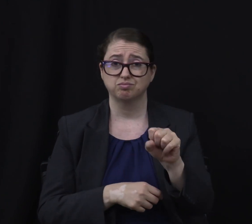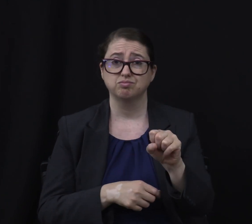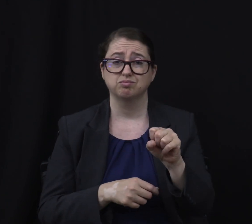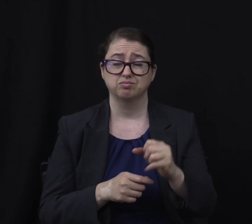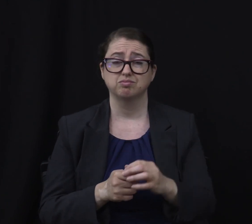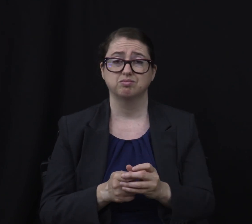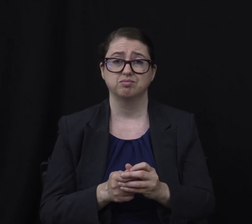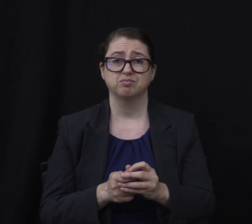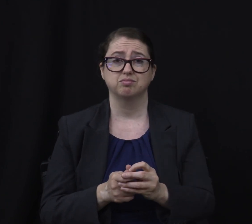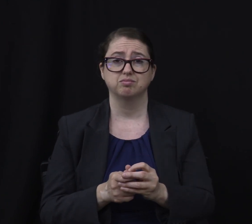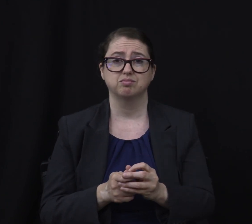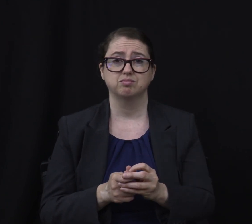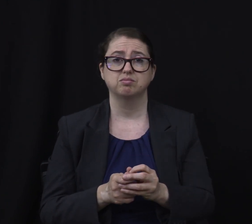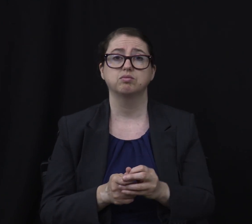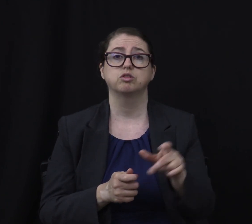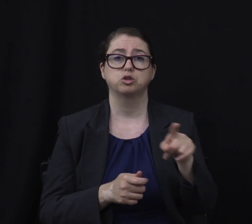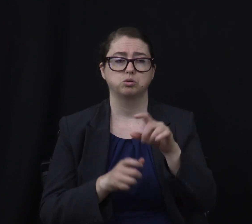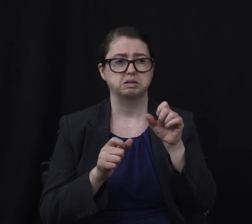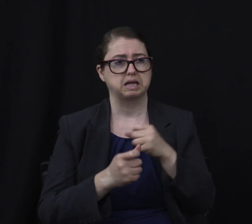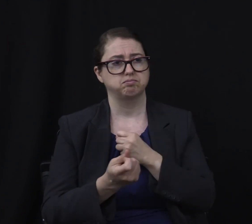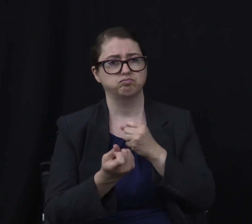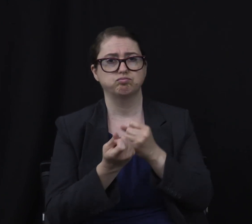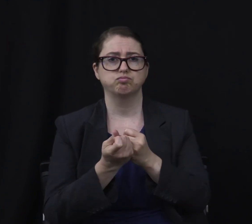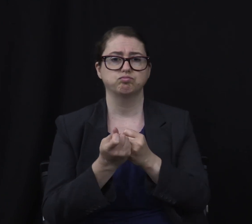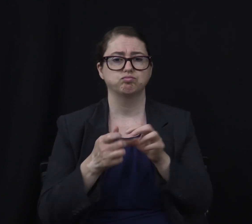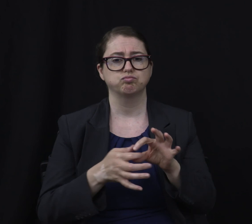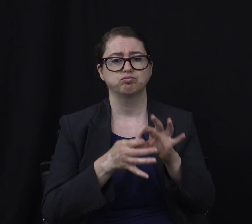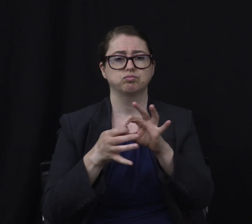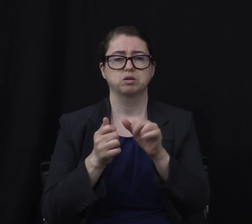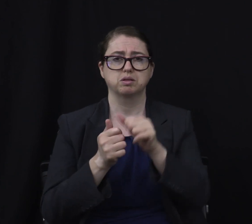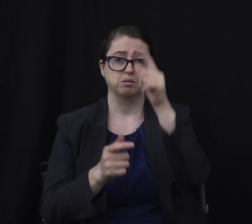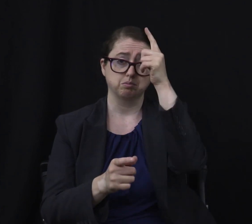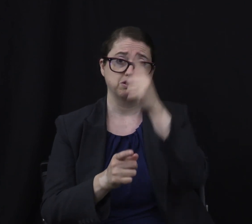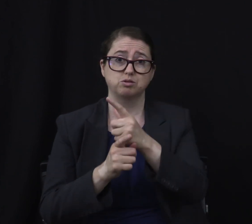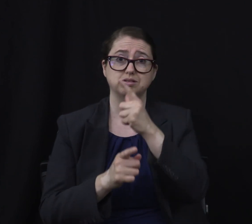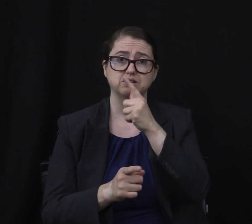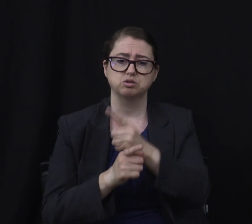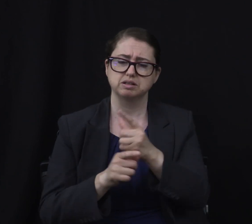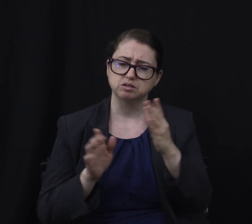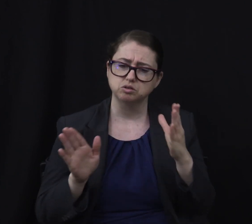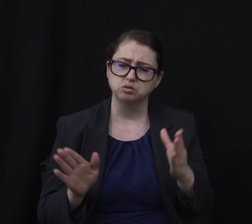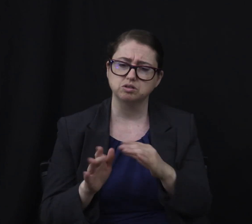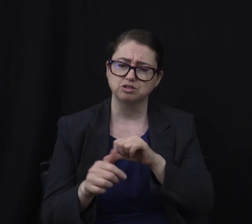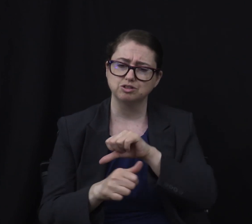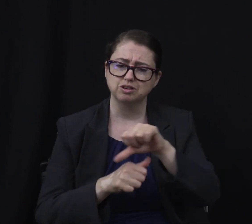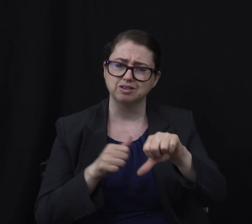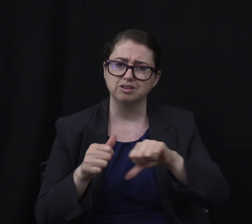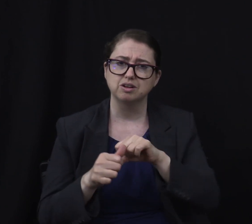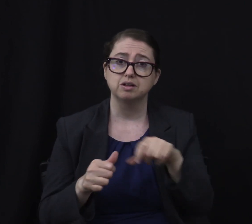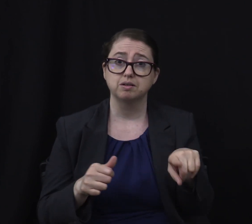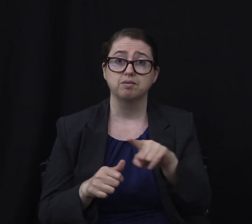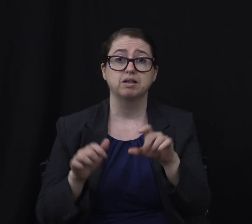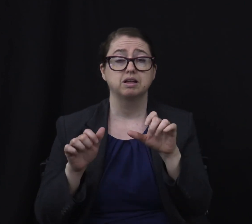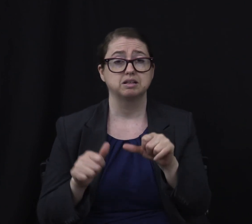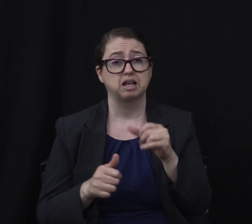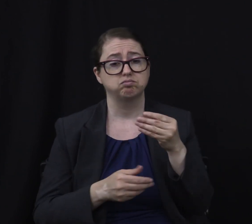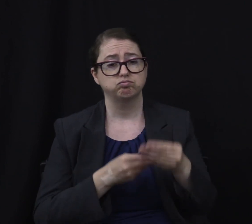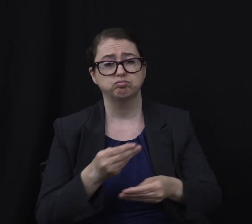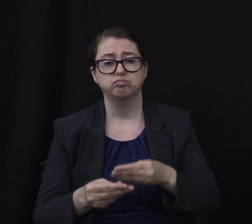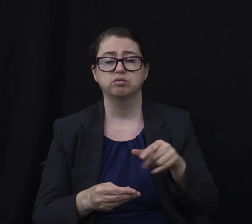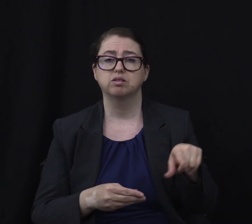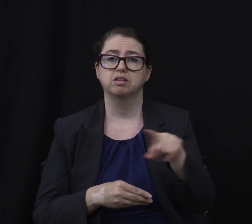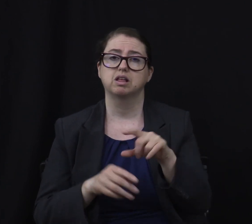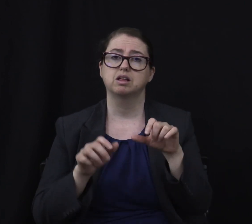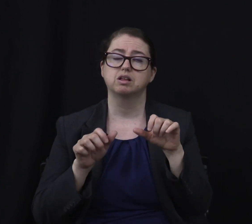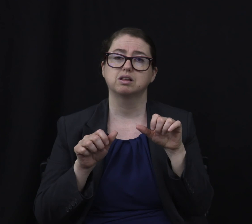Stand with your brothers and sisters. Encourage them that they may have something to pass down, that they may be able to